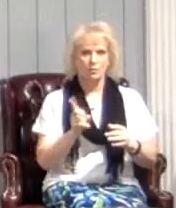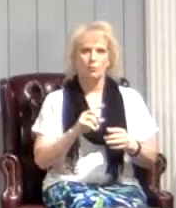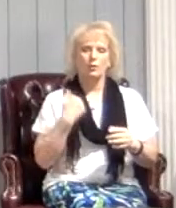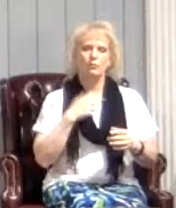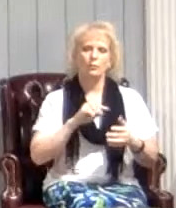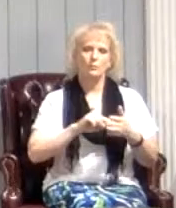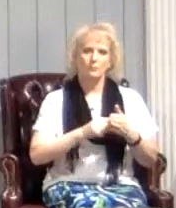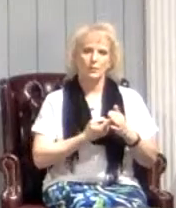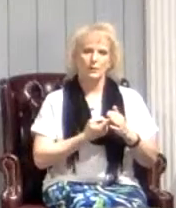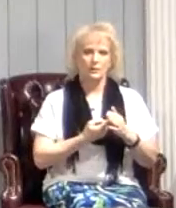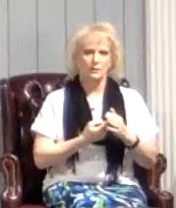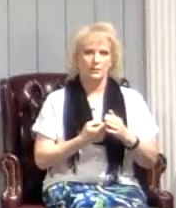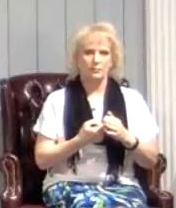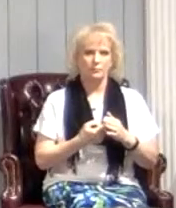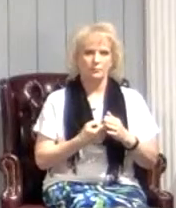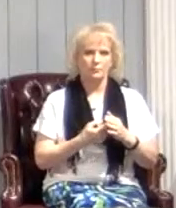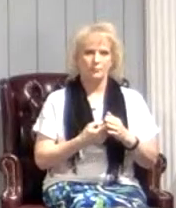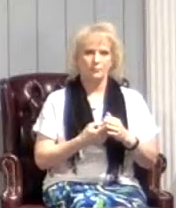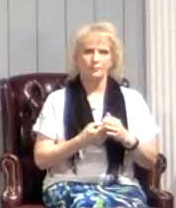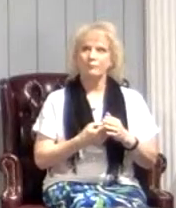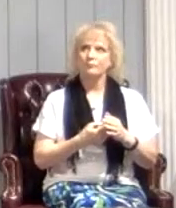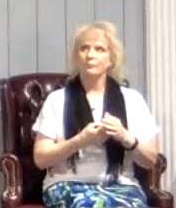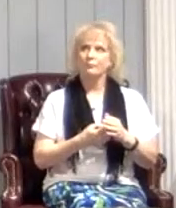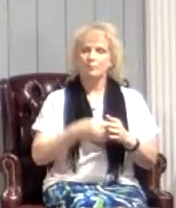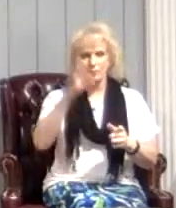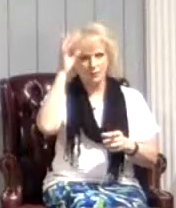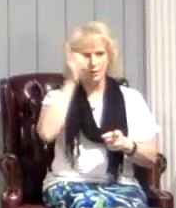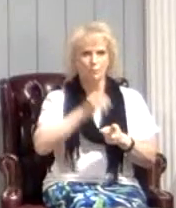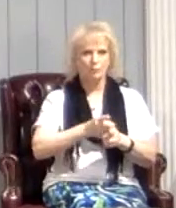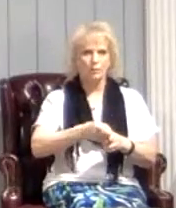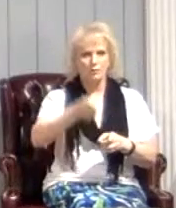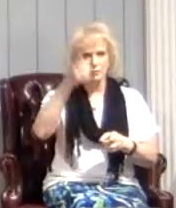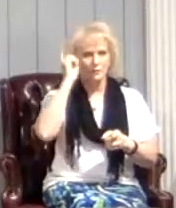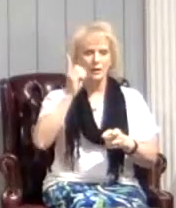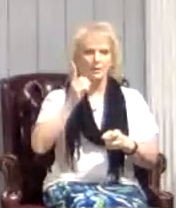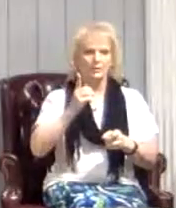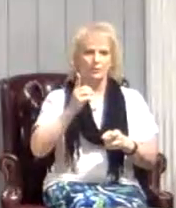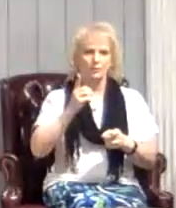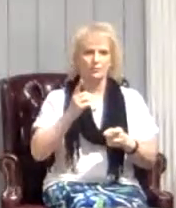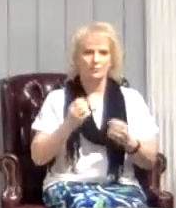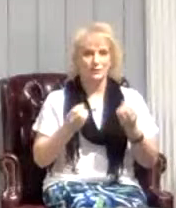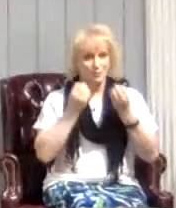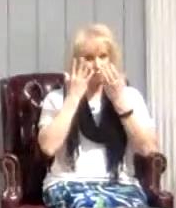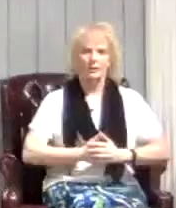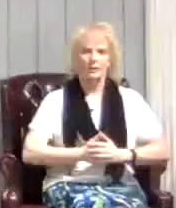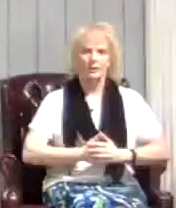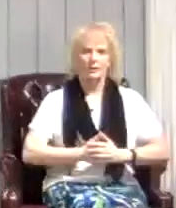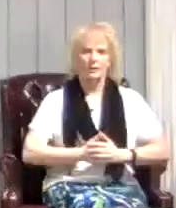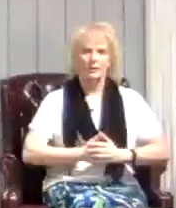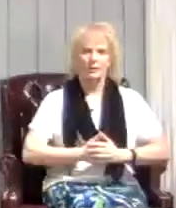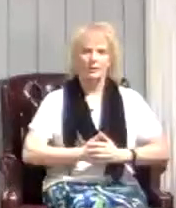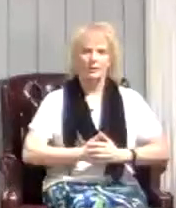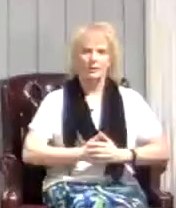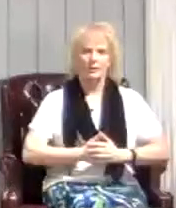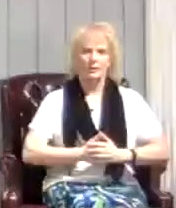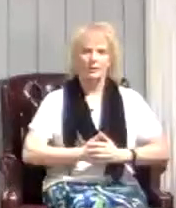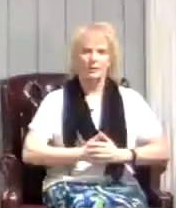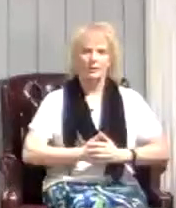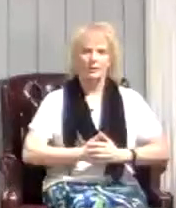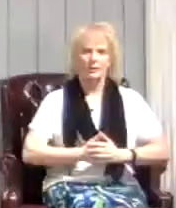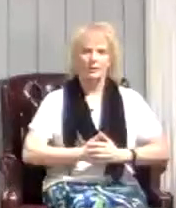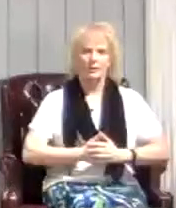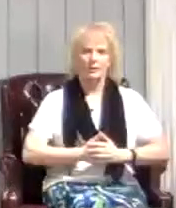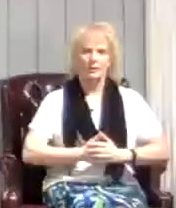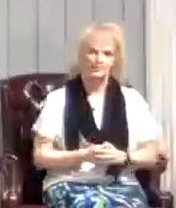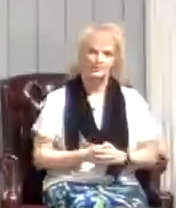morning. Brother Daniel is informing that Facebook is working very well. All right, if you're able to